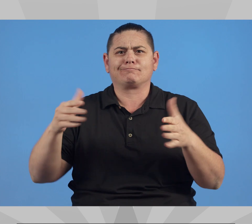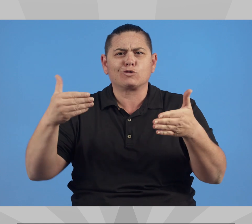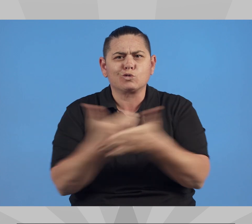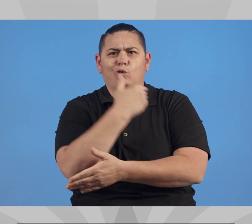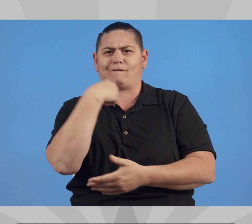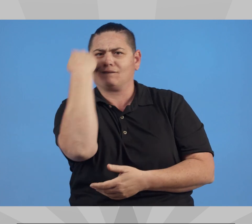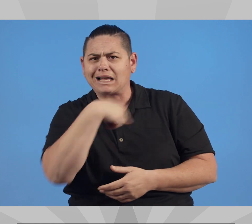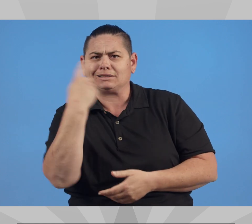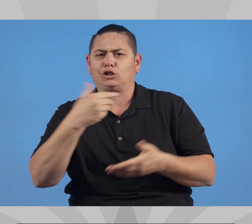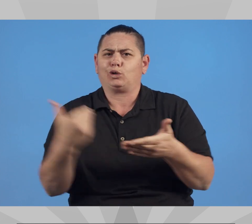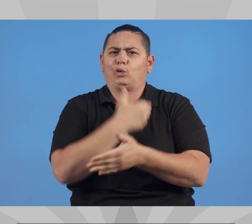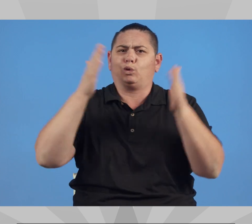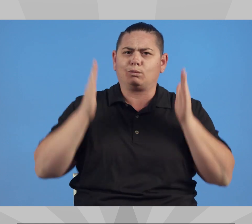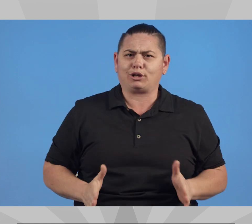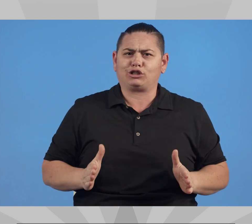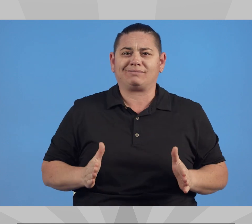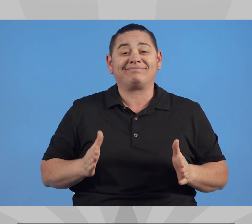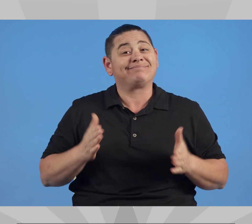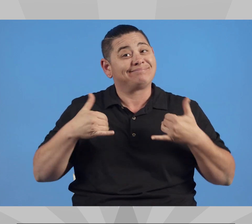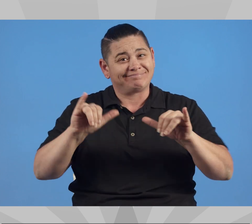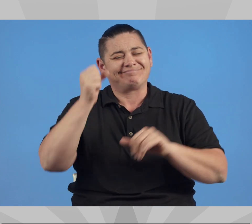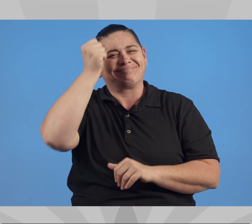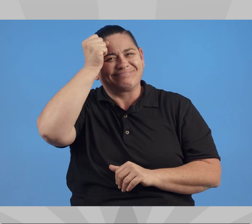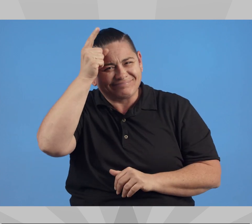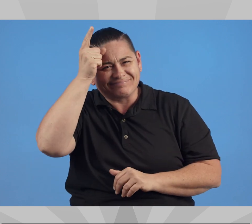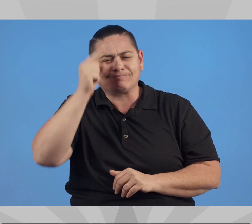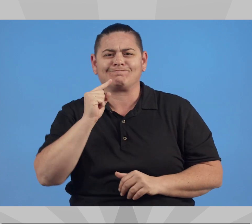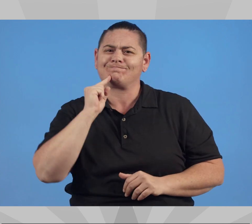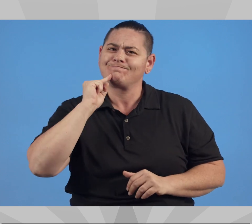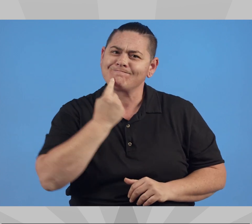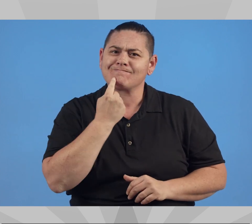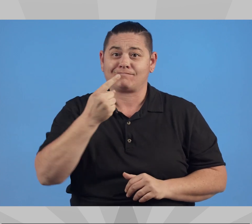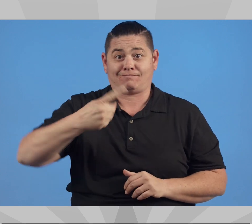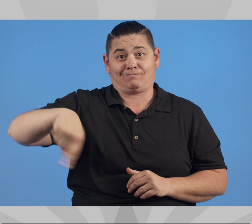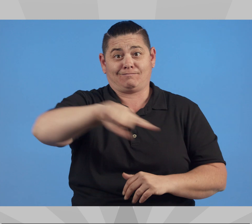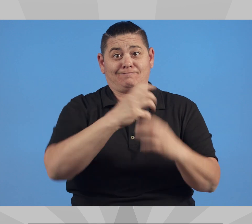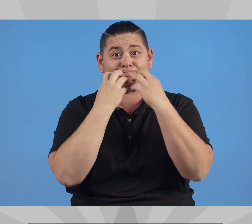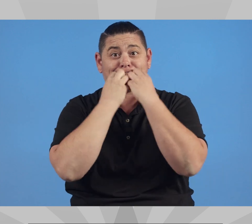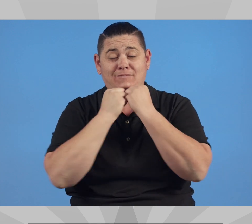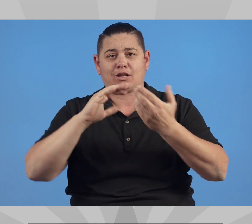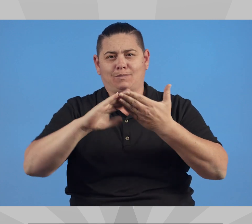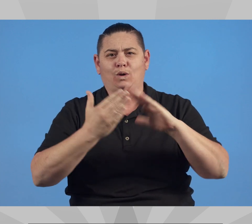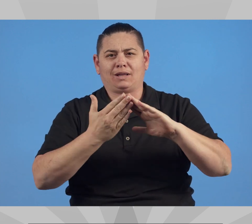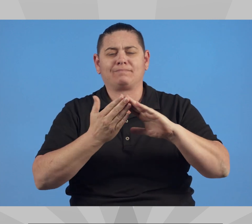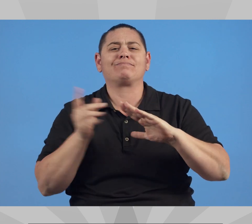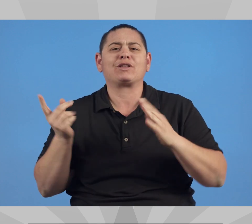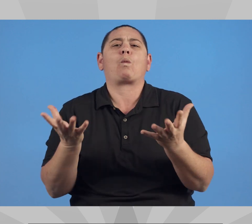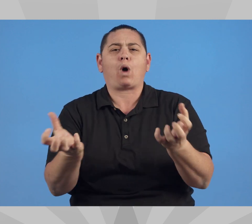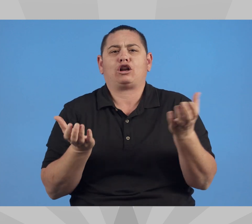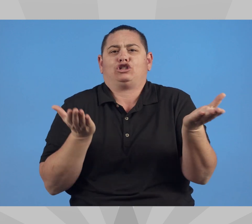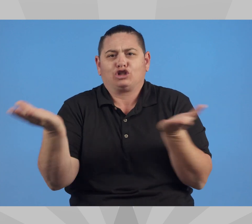Not only a fresh face and a new voice, Alex comes with a focus on what matters to the community he hopes